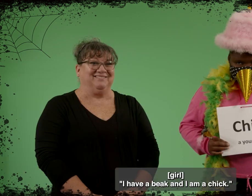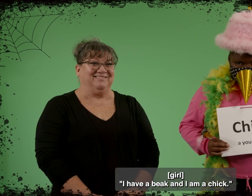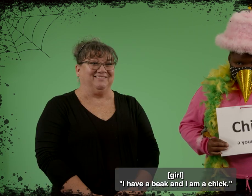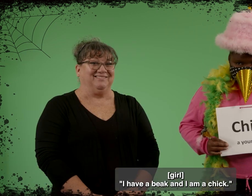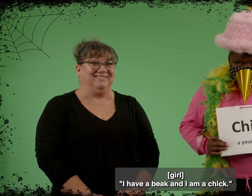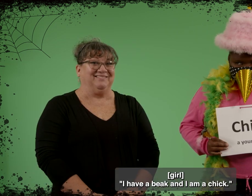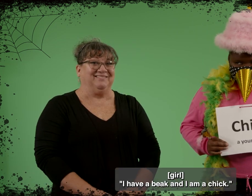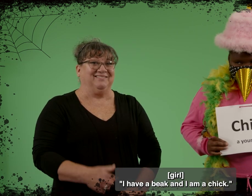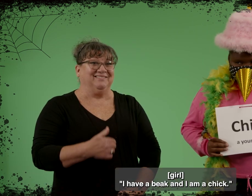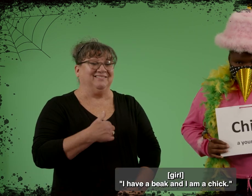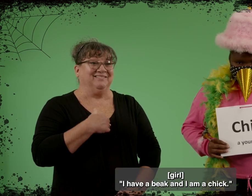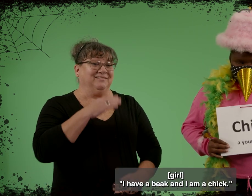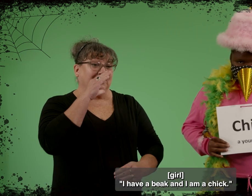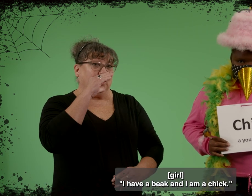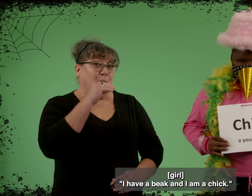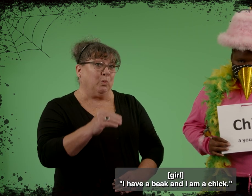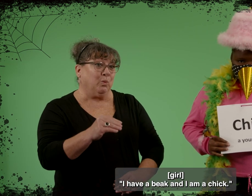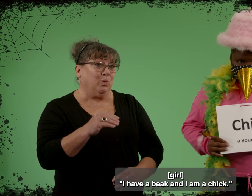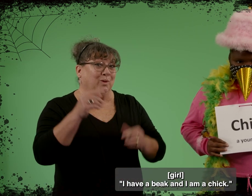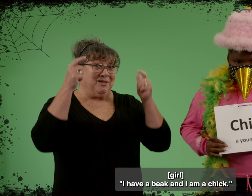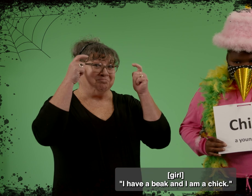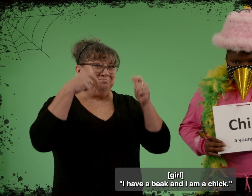I have a vegan and a vegetable. I'm Chip.